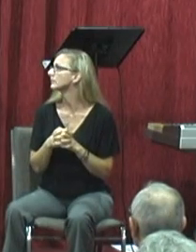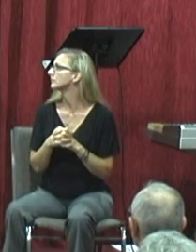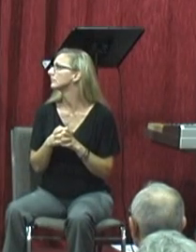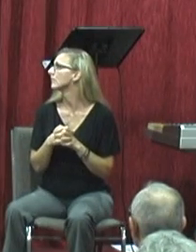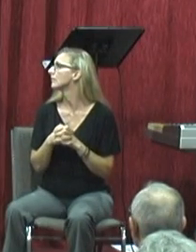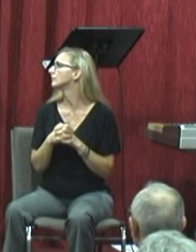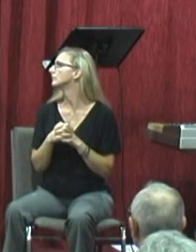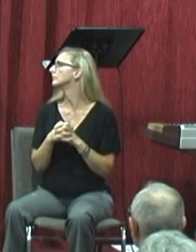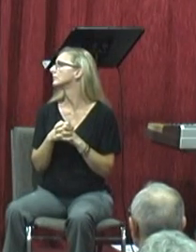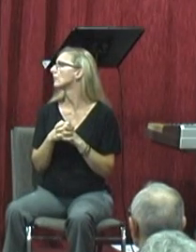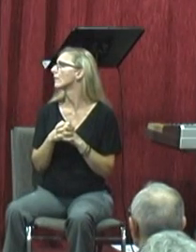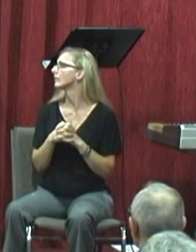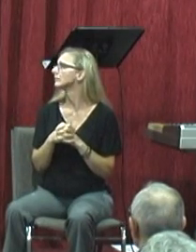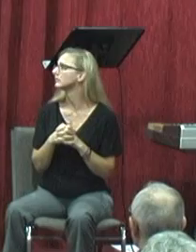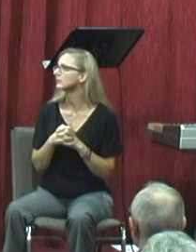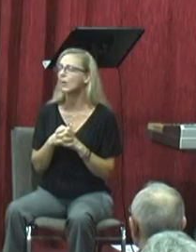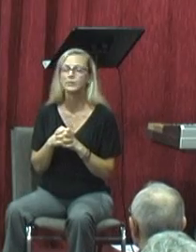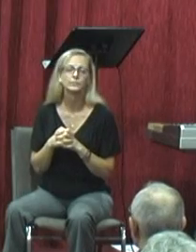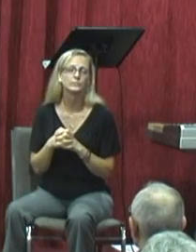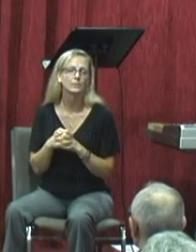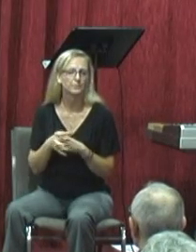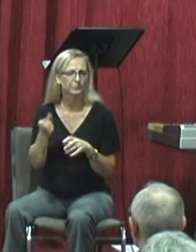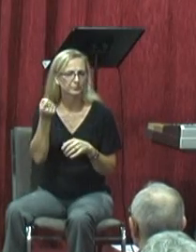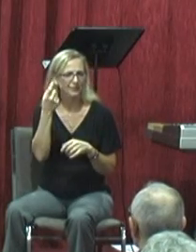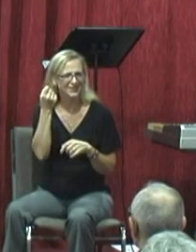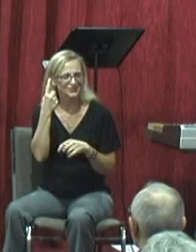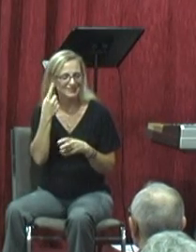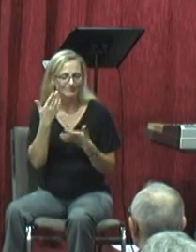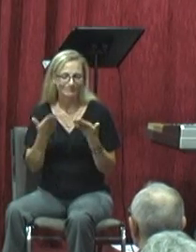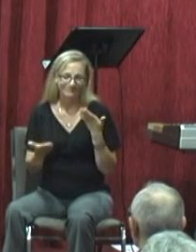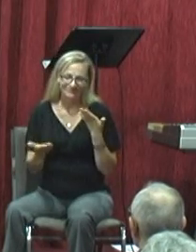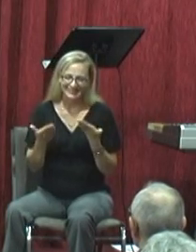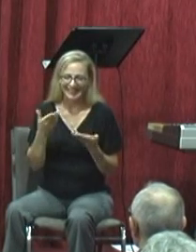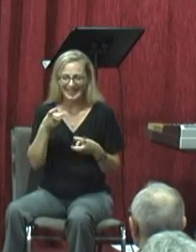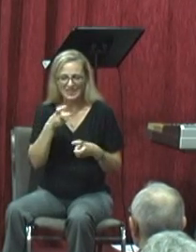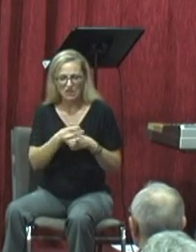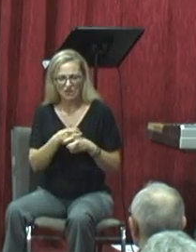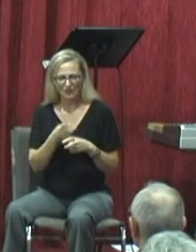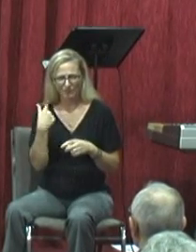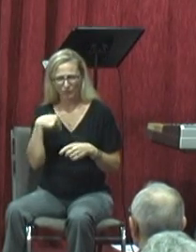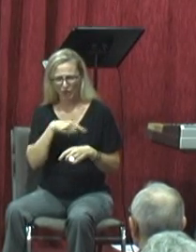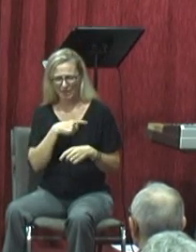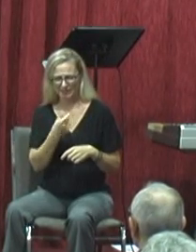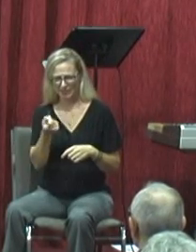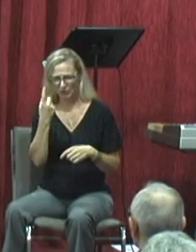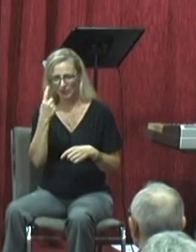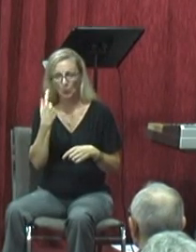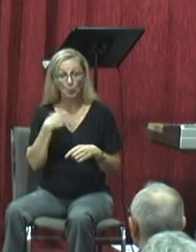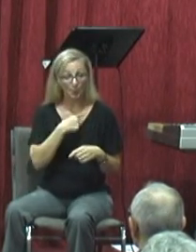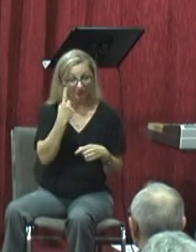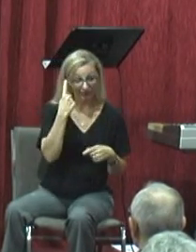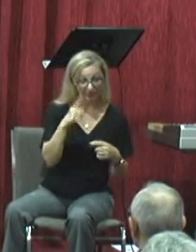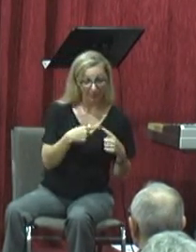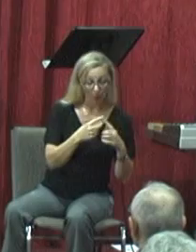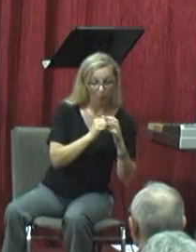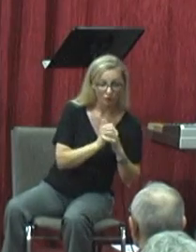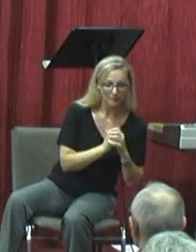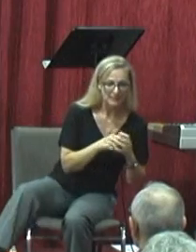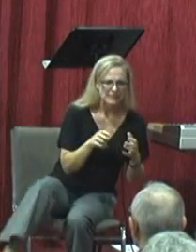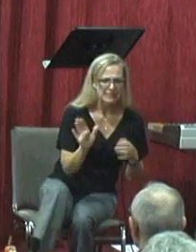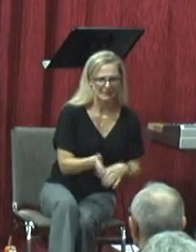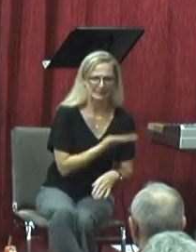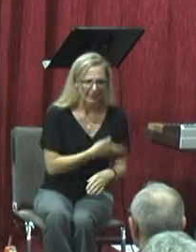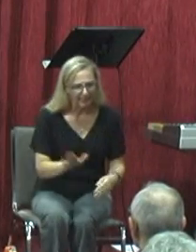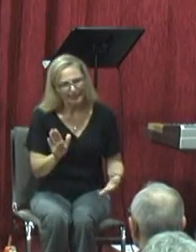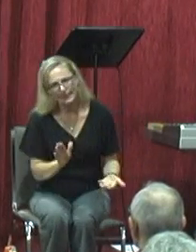6. Now, understand, this is a little bit hard for us to understand because we think of worship as singing songs